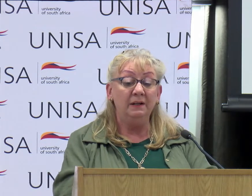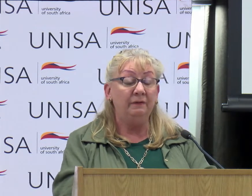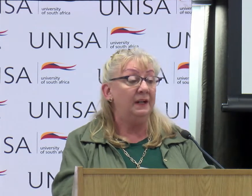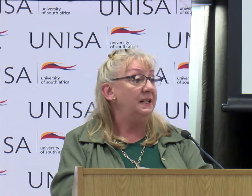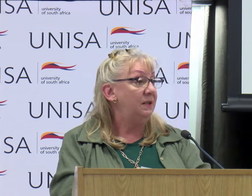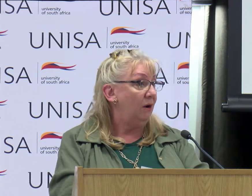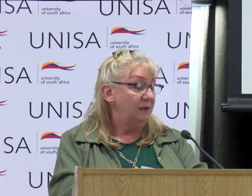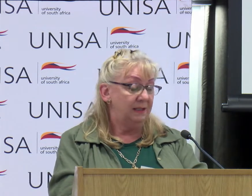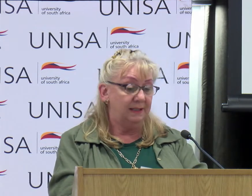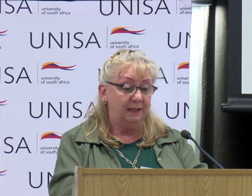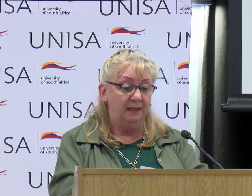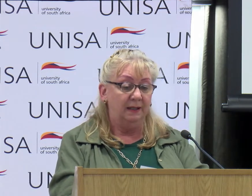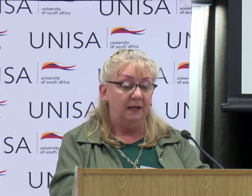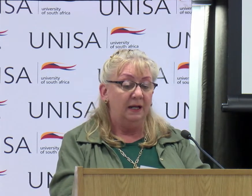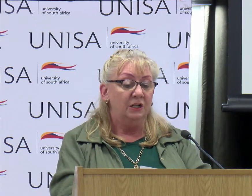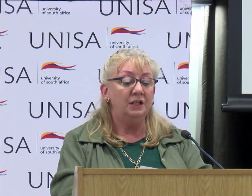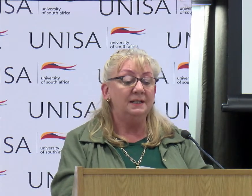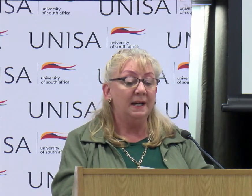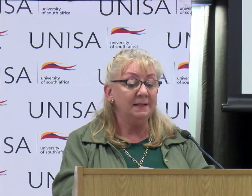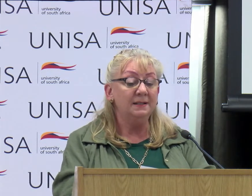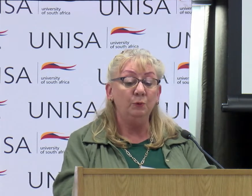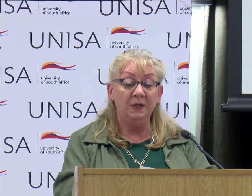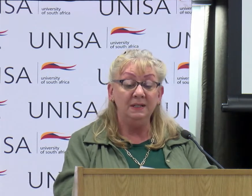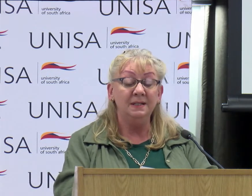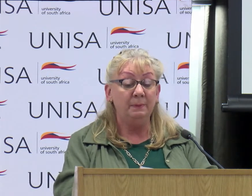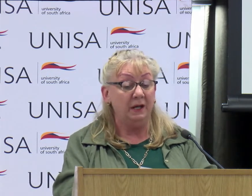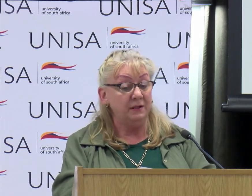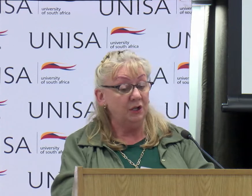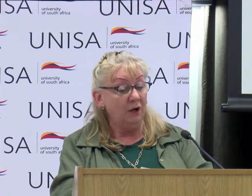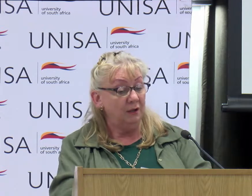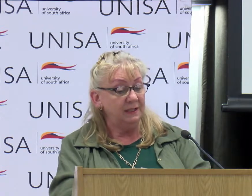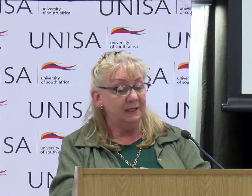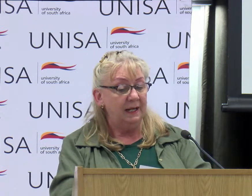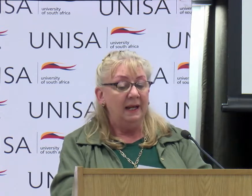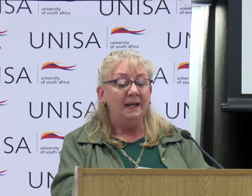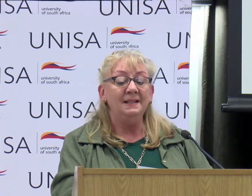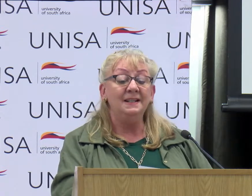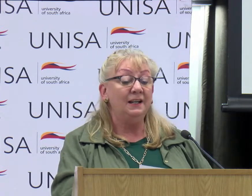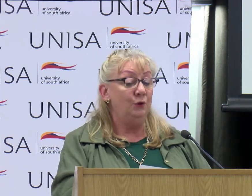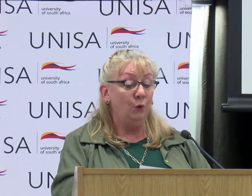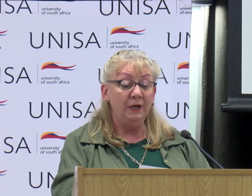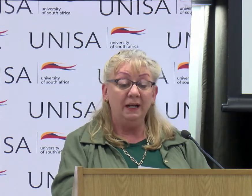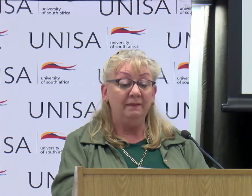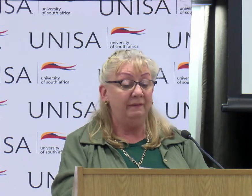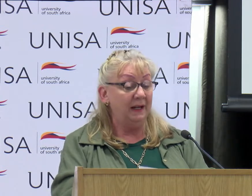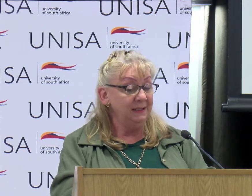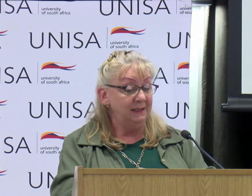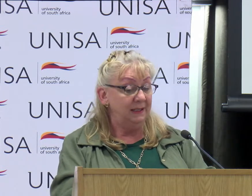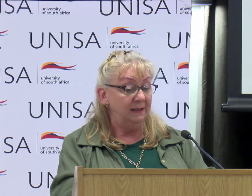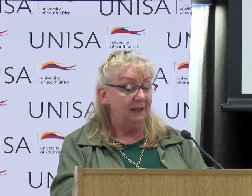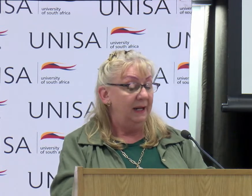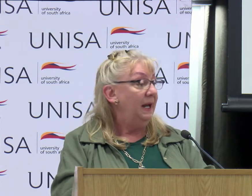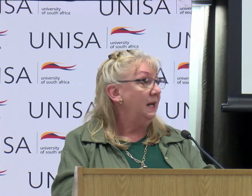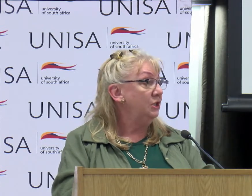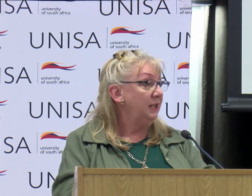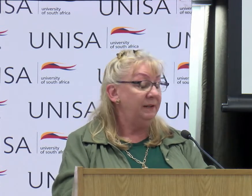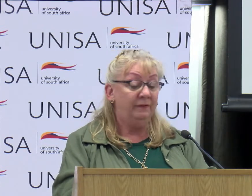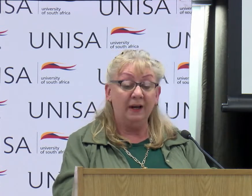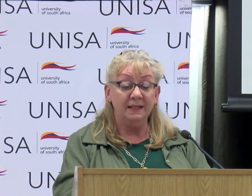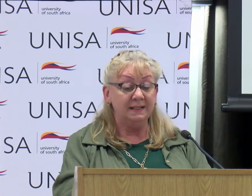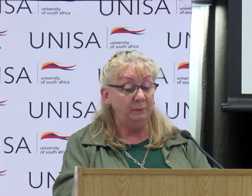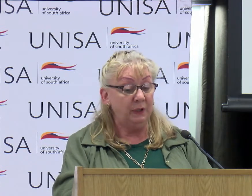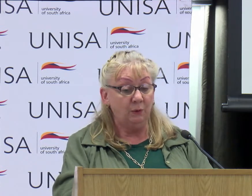die winde van die dans. She tells the winds about the dance. En sy nooi hulle want, and